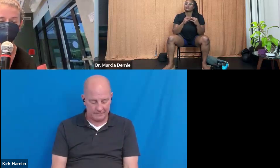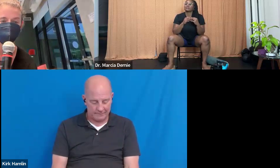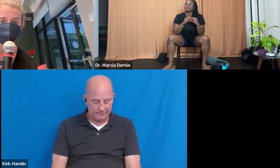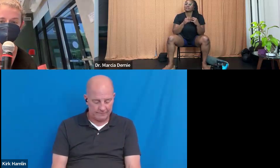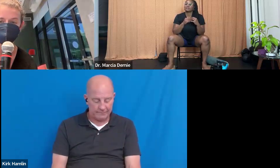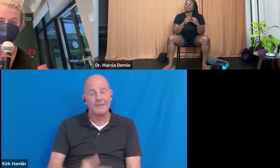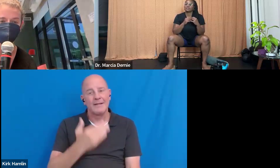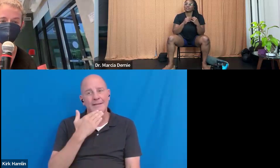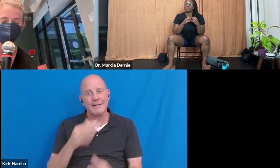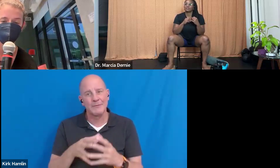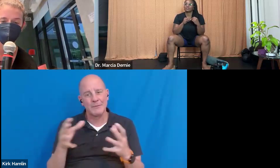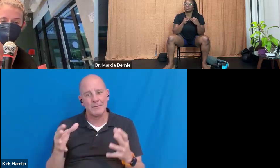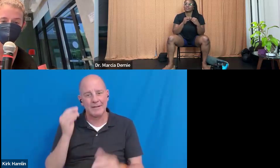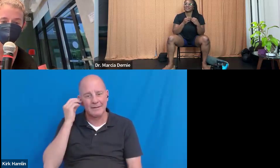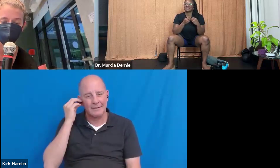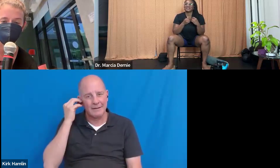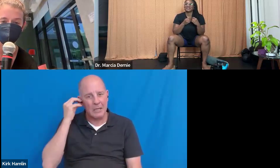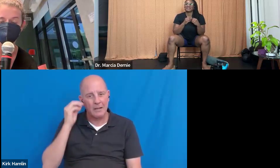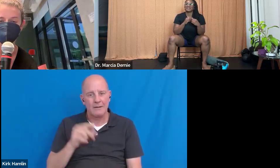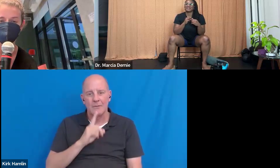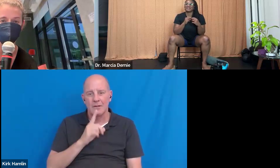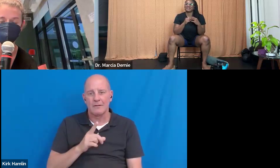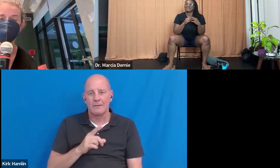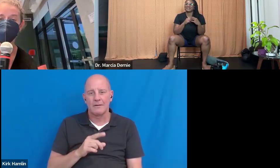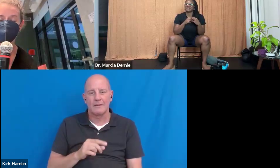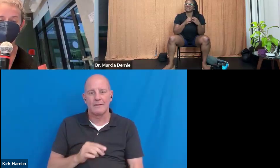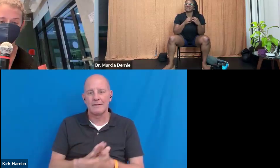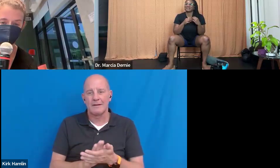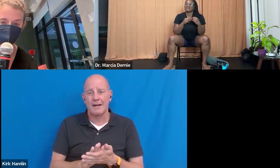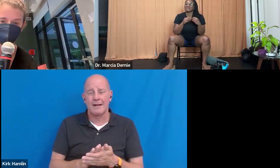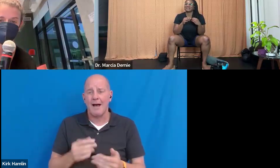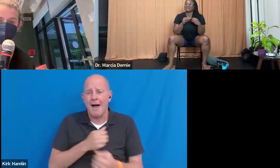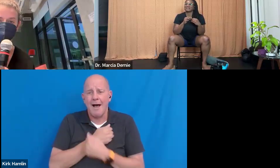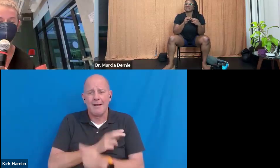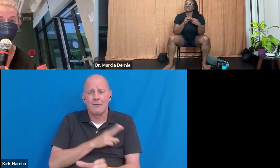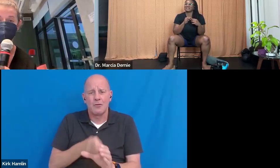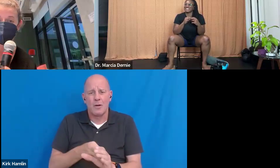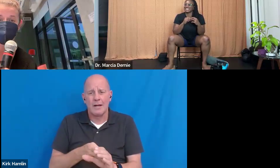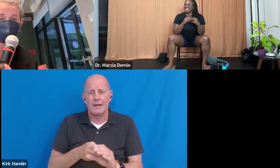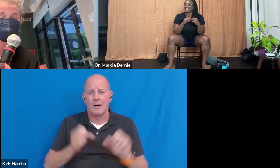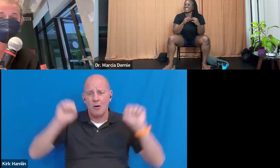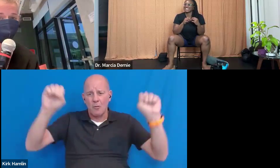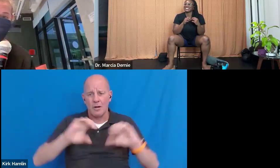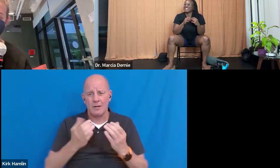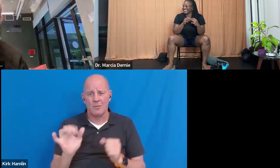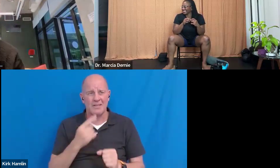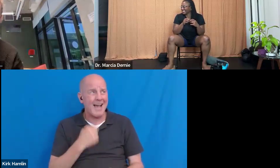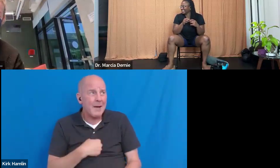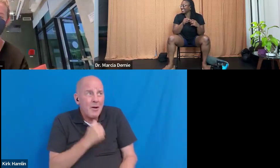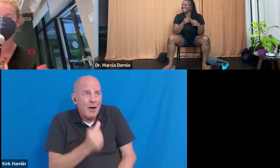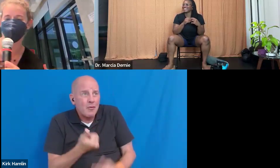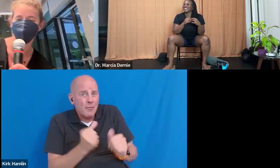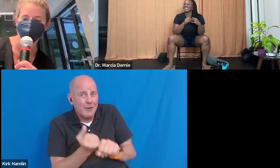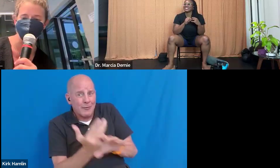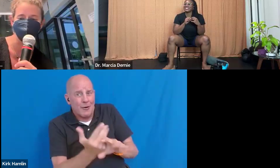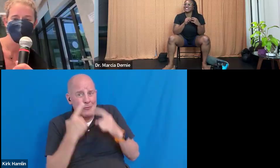Thank you so much. I mean, getting to be a part of a workout class where you say, I'm not trying to make you cry, when we all know there are classes that is